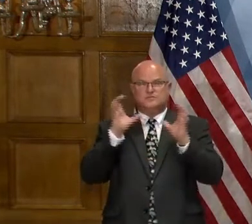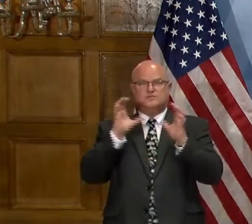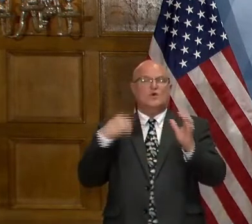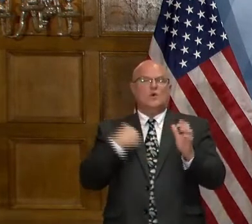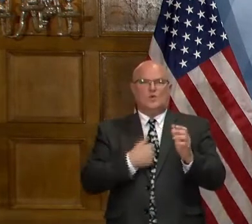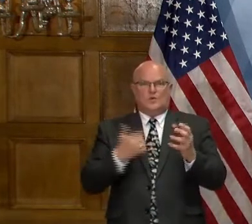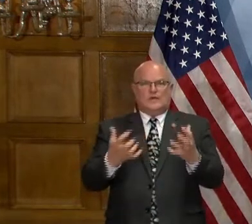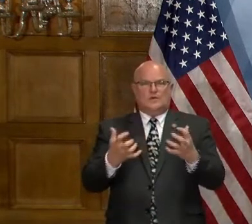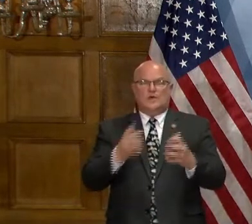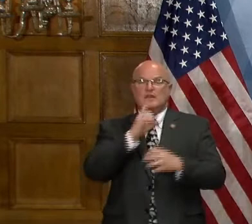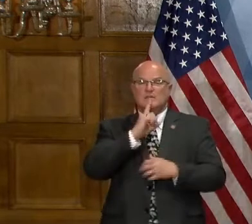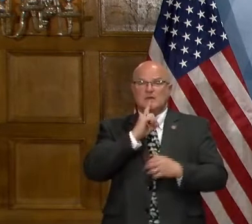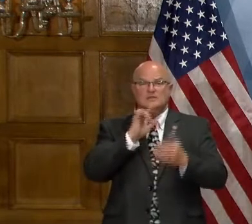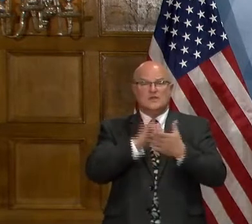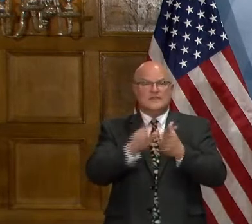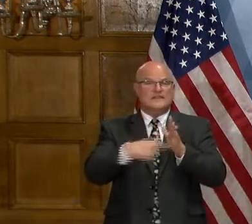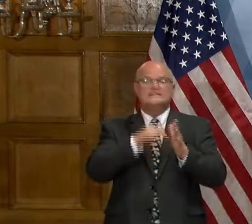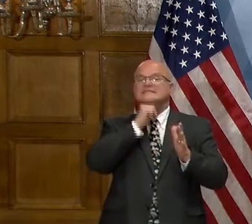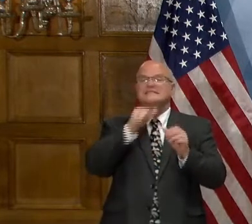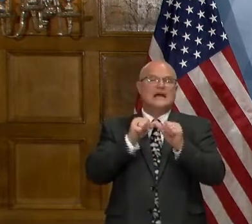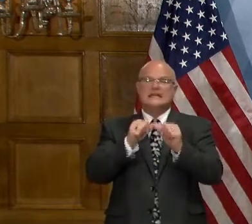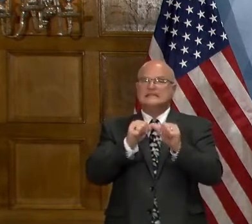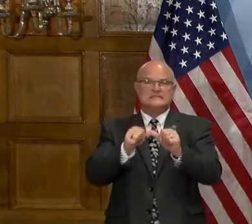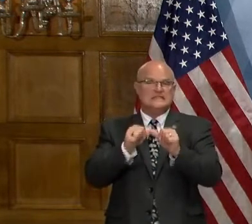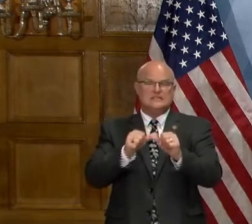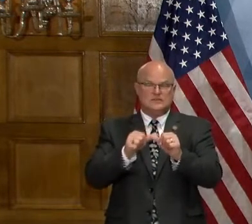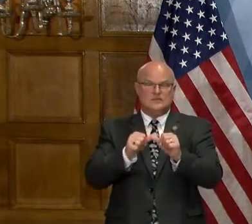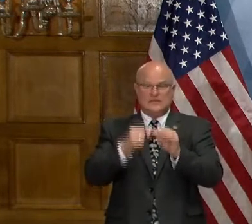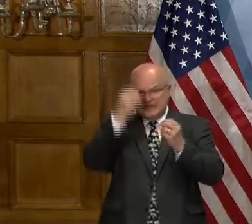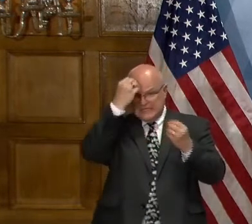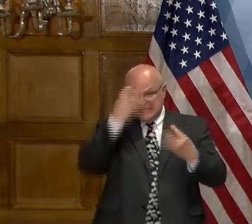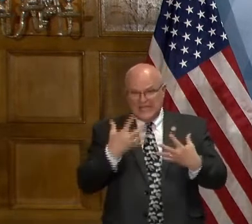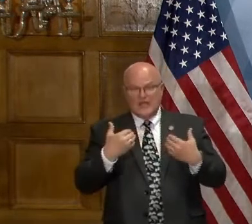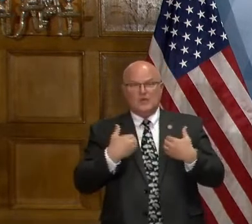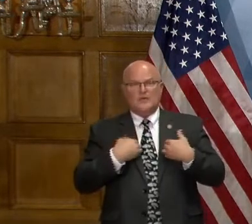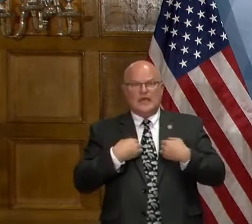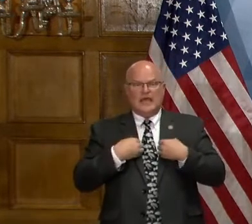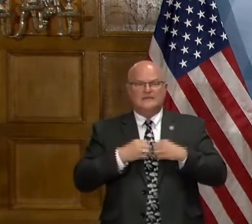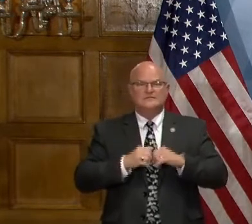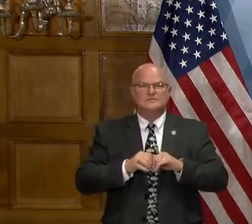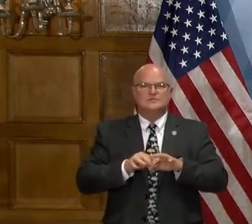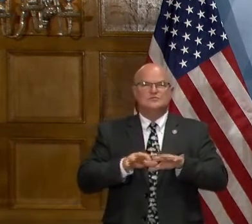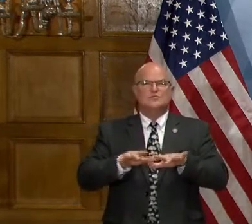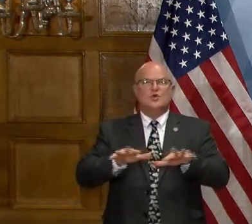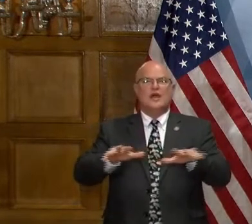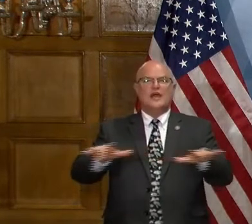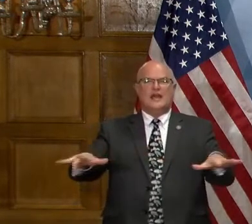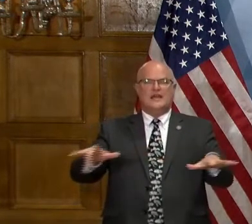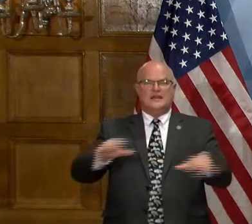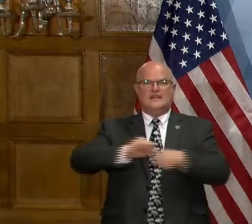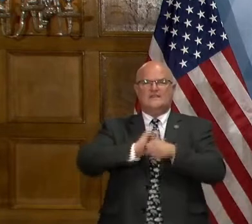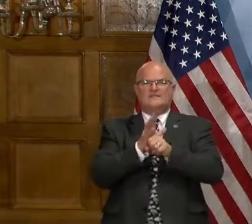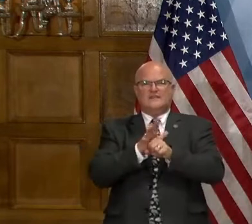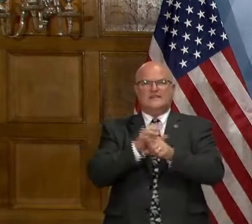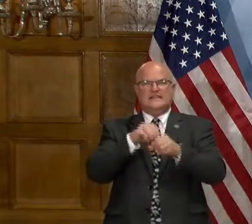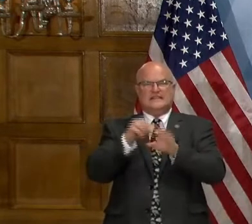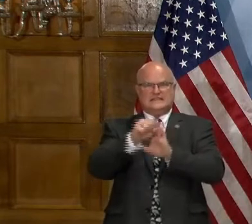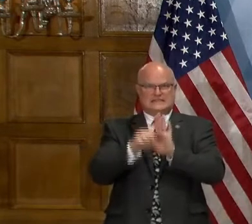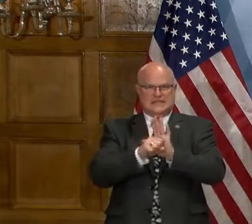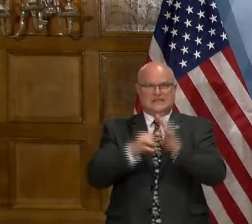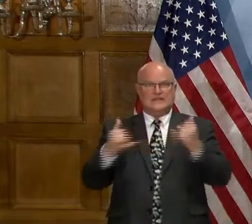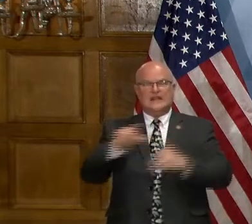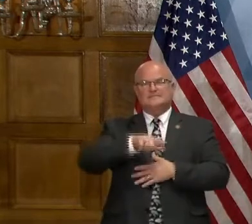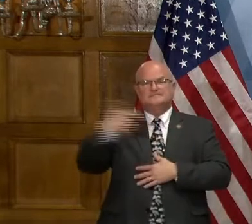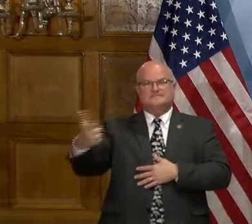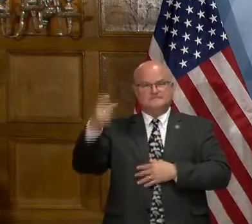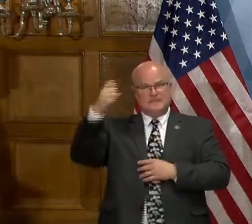want to make sure that this does not continue because it would indicate that we have spread of significant amounts of virus in the state. So I'll turn it back